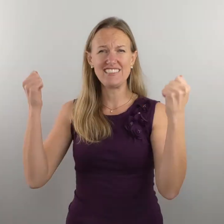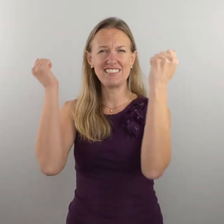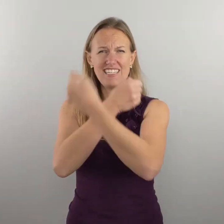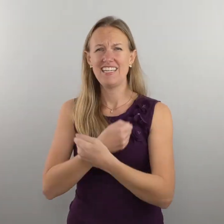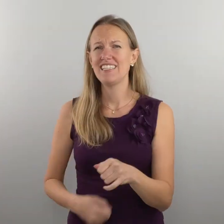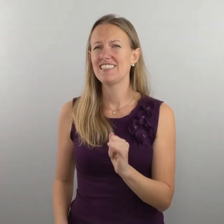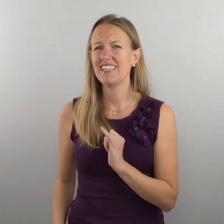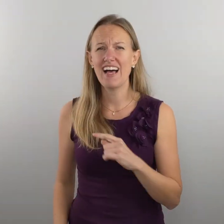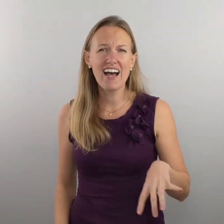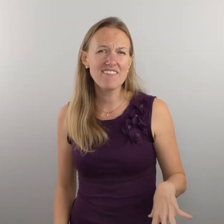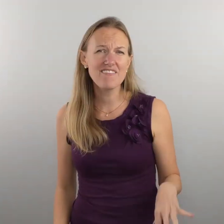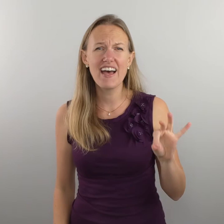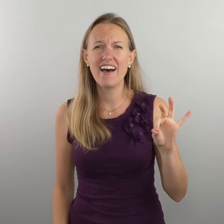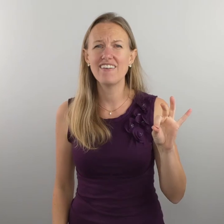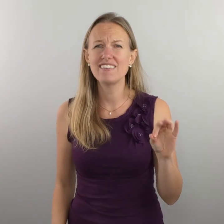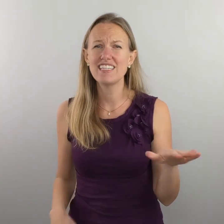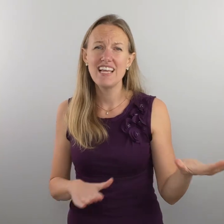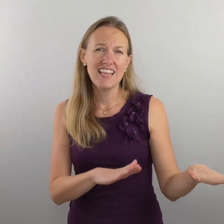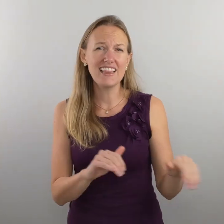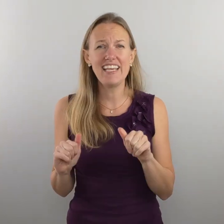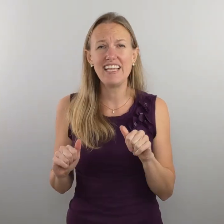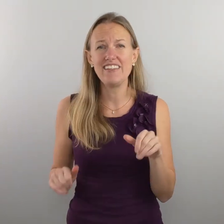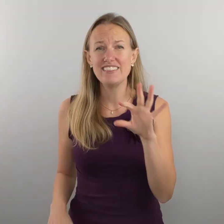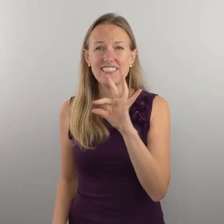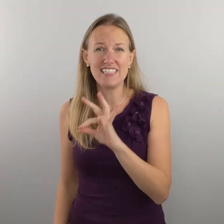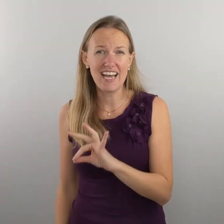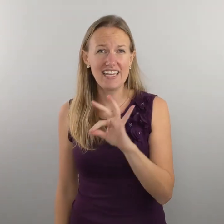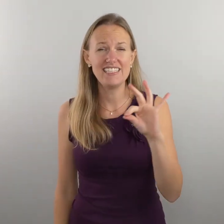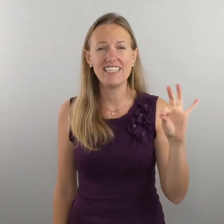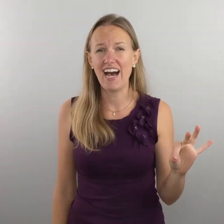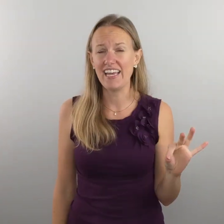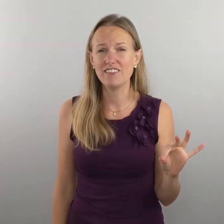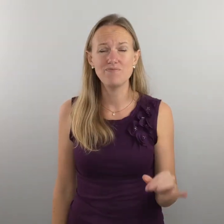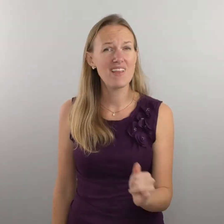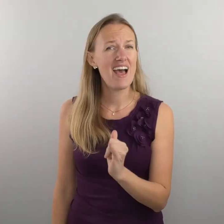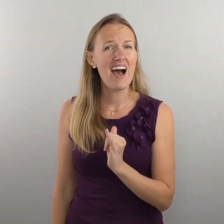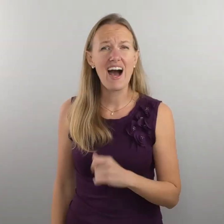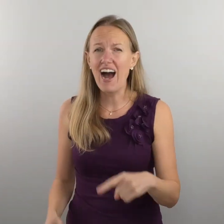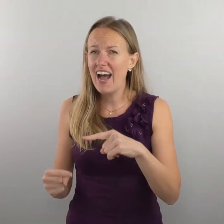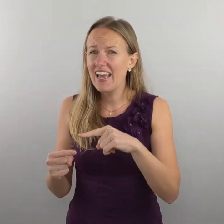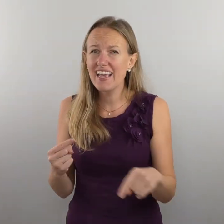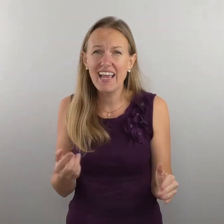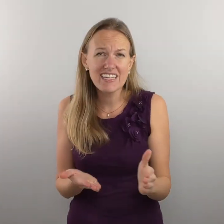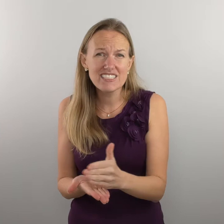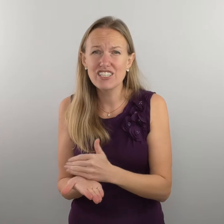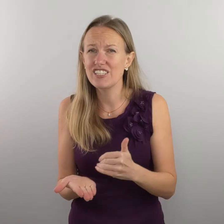fights till I'm found, leaves the 99. I can't earn